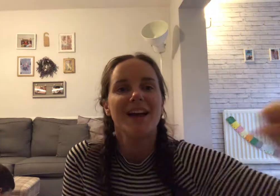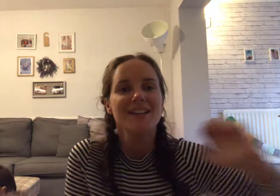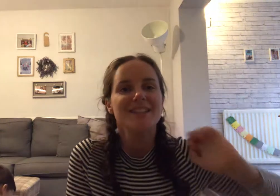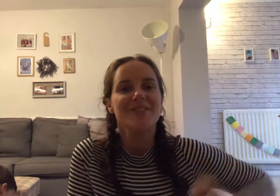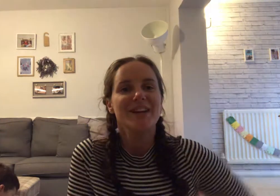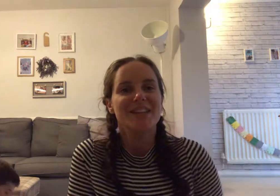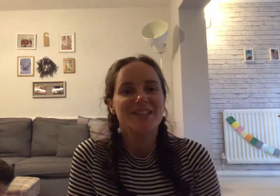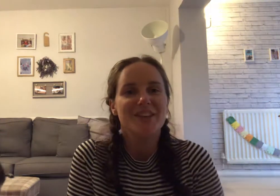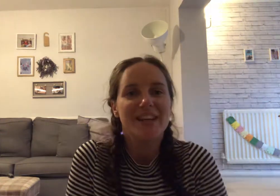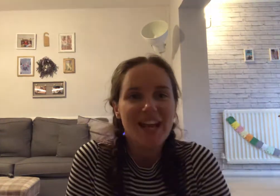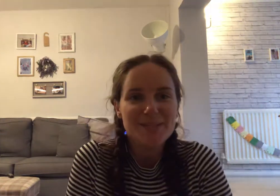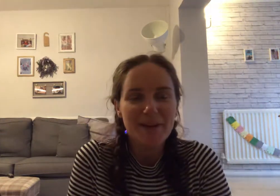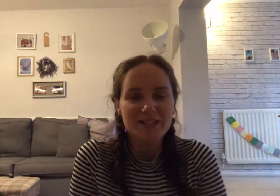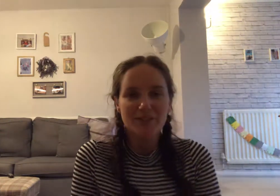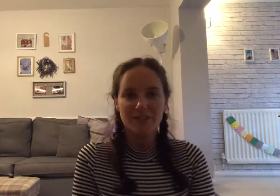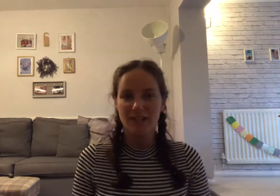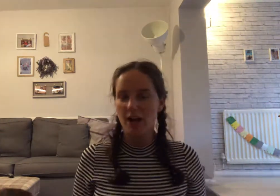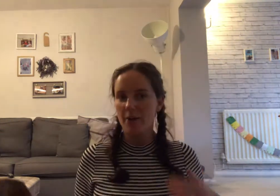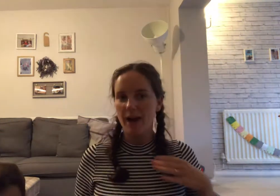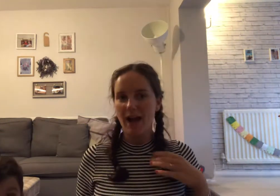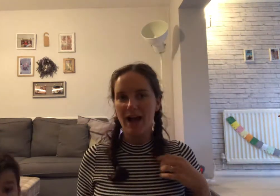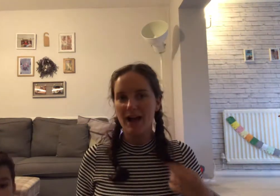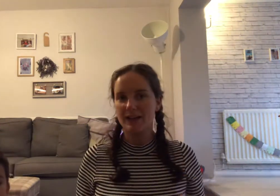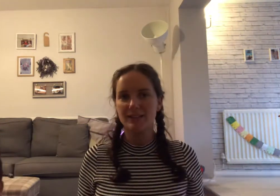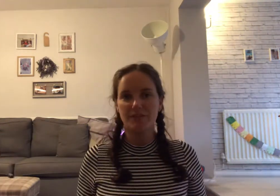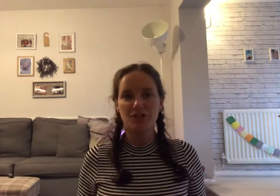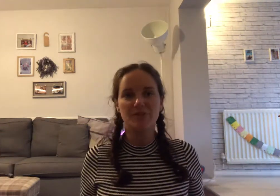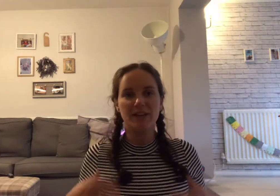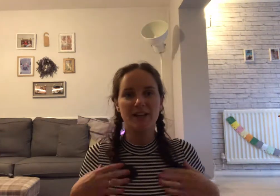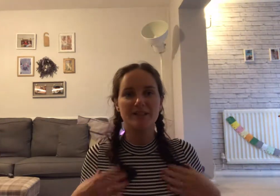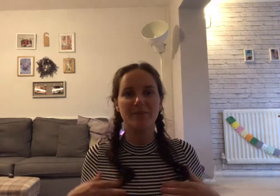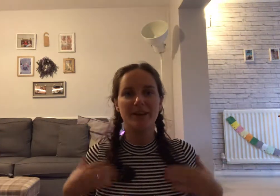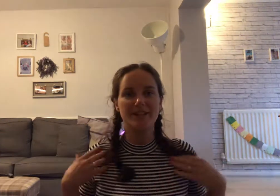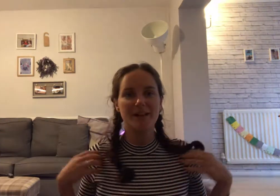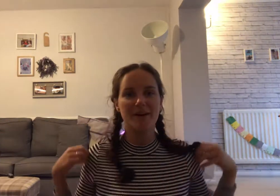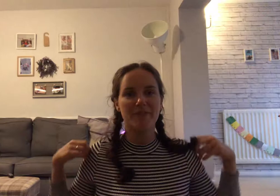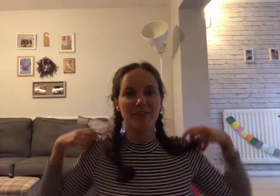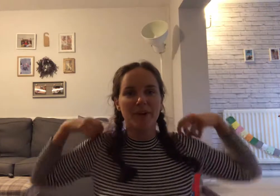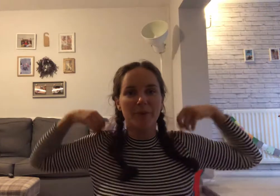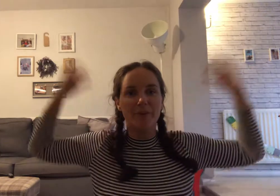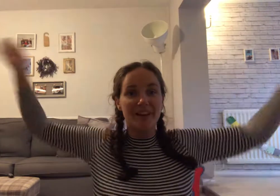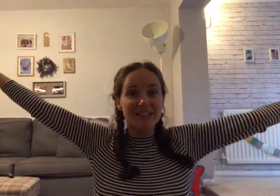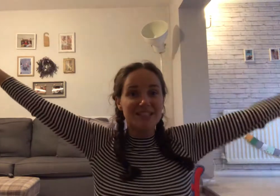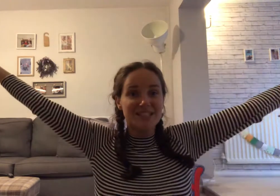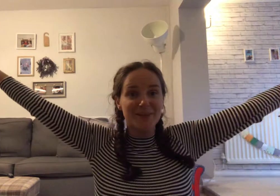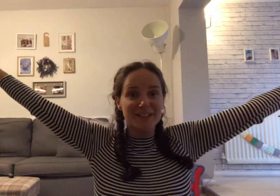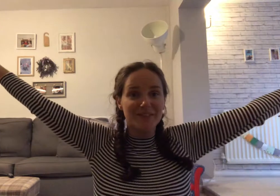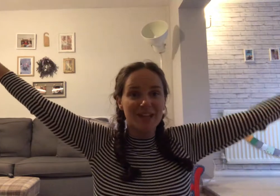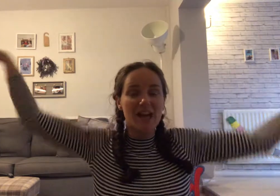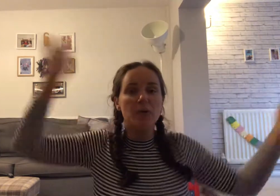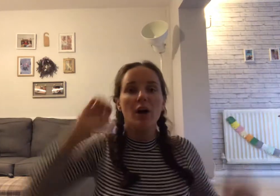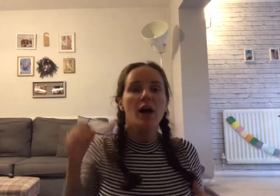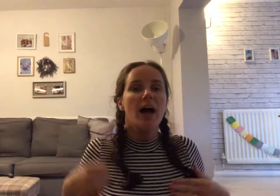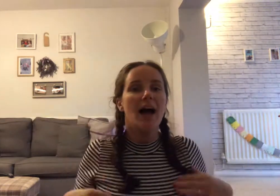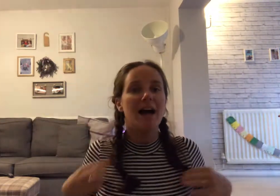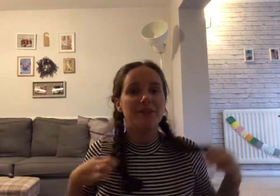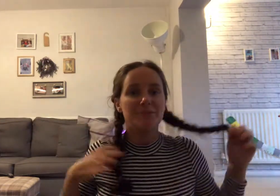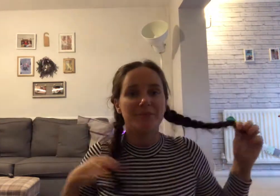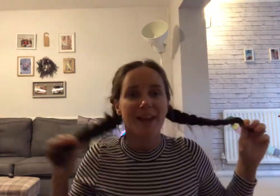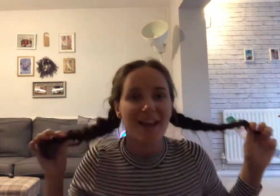Okay, so we're going to do our next Makaton video, and I've just realised I'm wearing the same outfit that I wore on the last Makaton video, and my hair looks